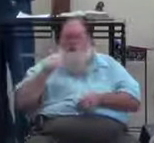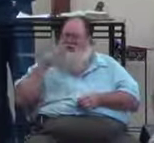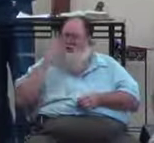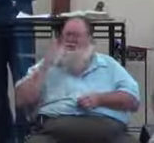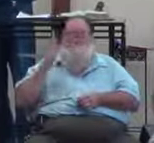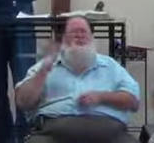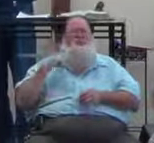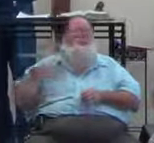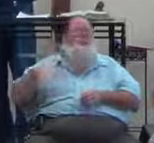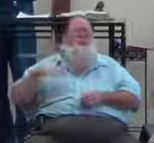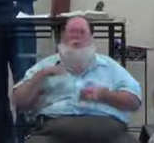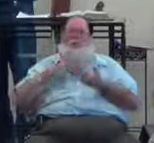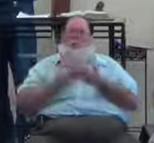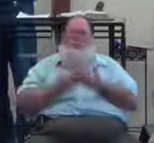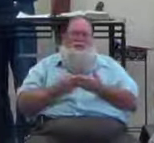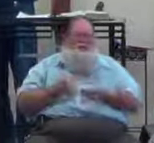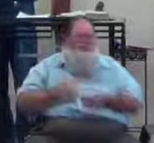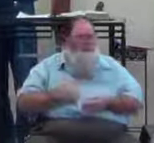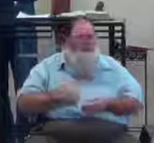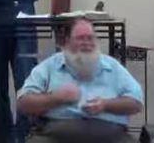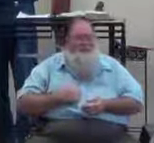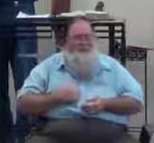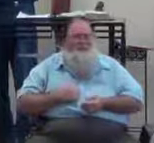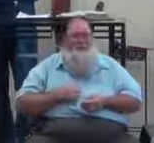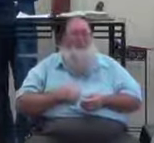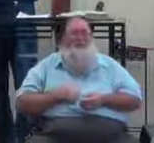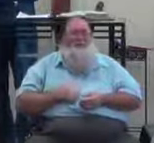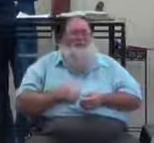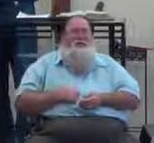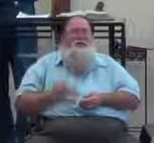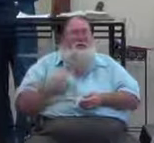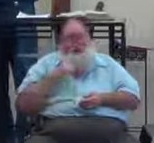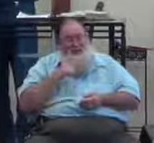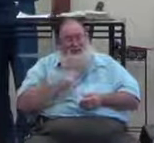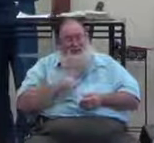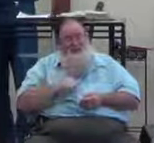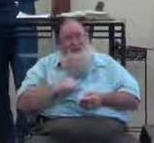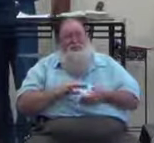I used the wording, be so comfortable that with